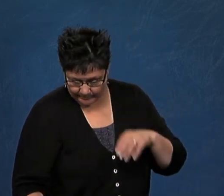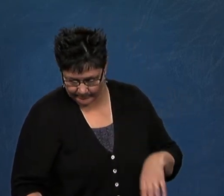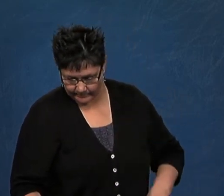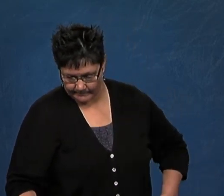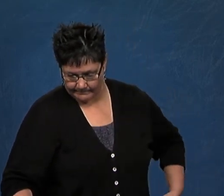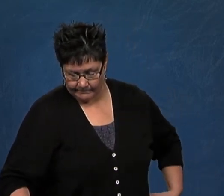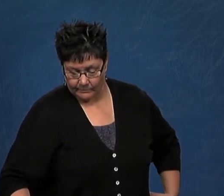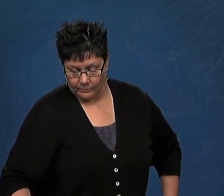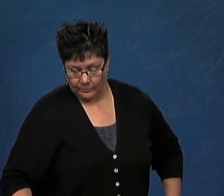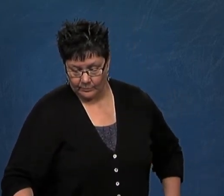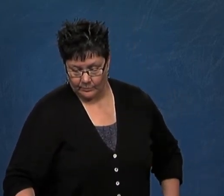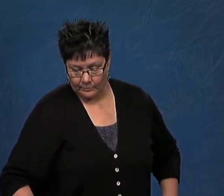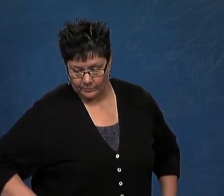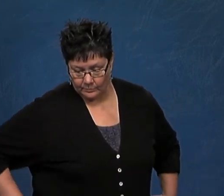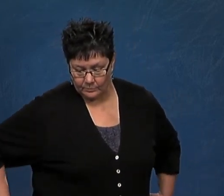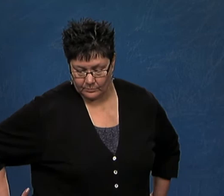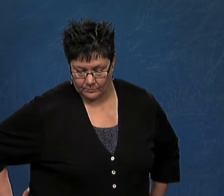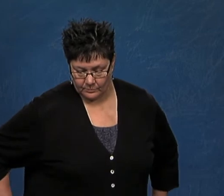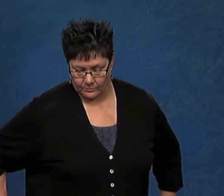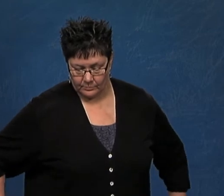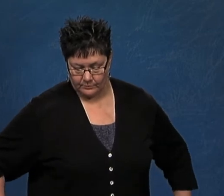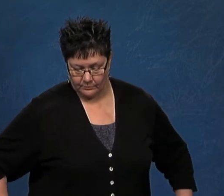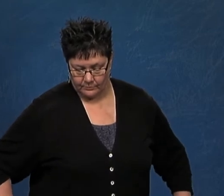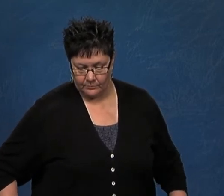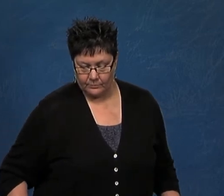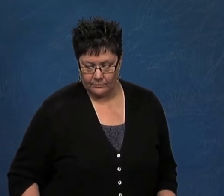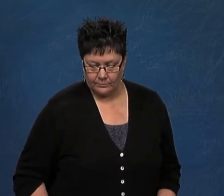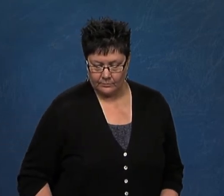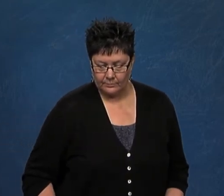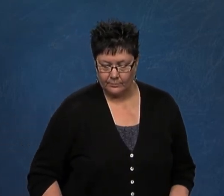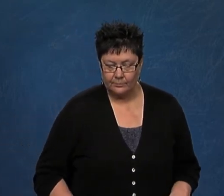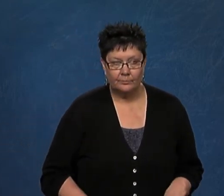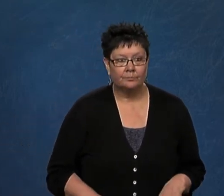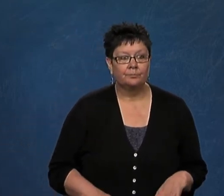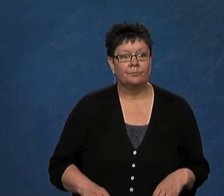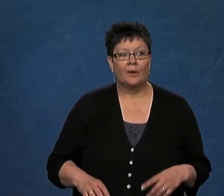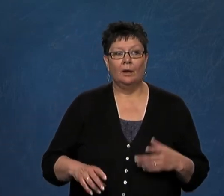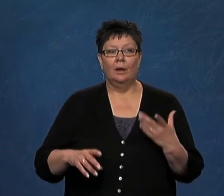the procedures that they take before they get into this.